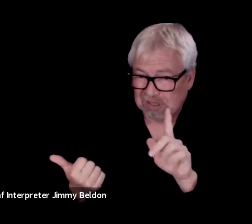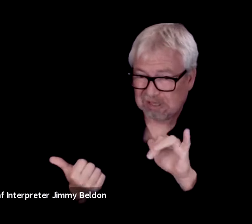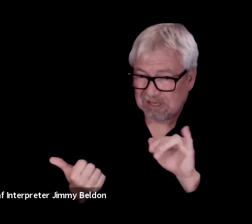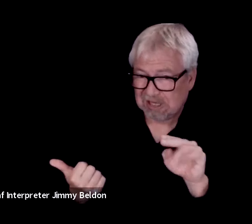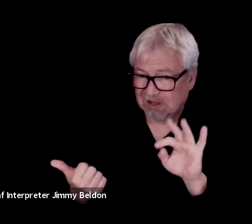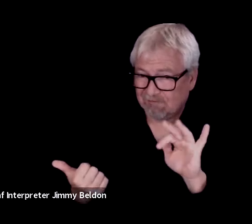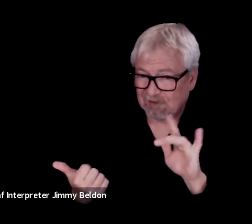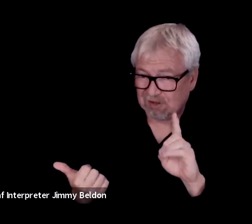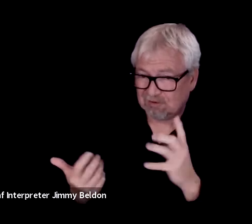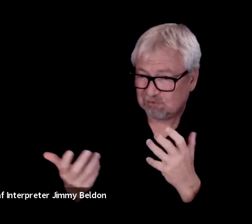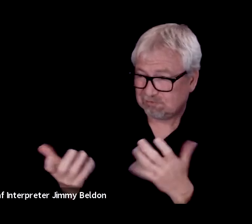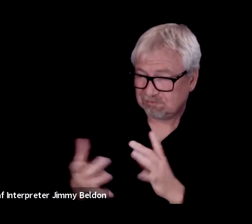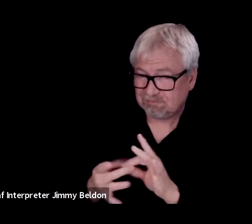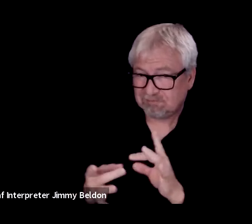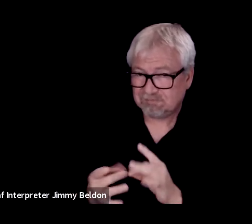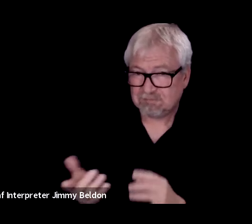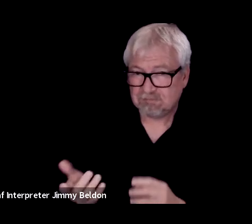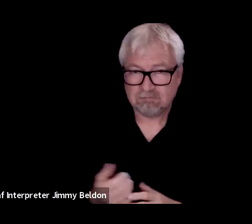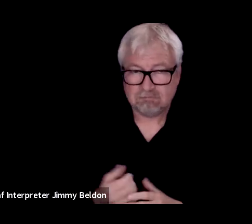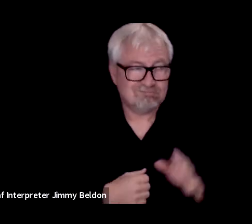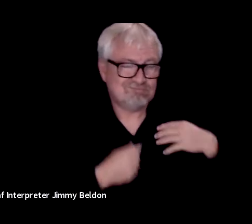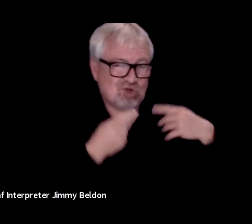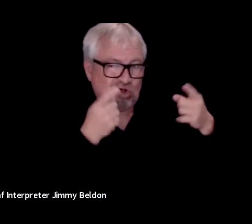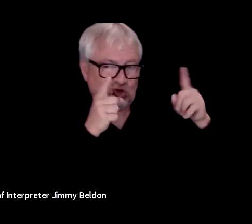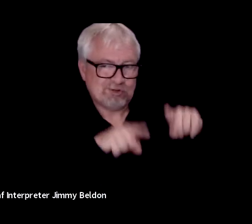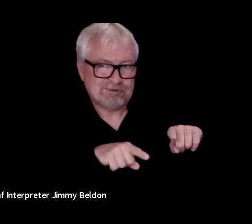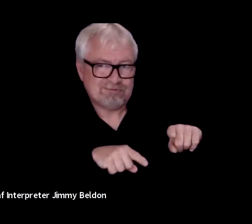I agree. Thank you, Commissioner.